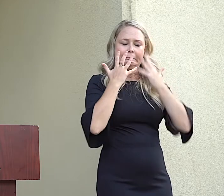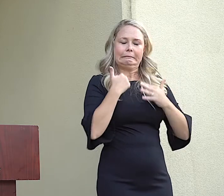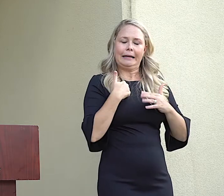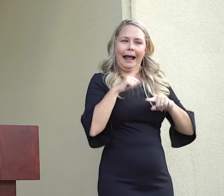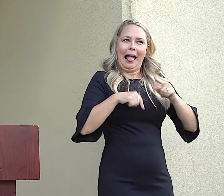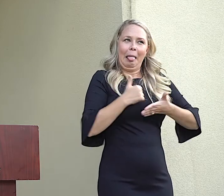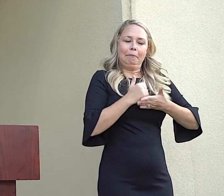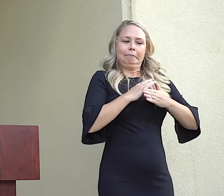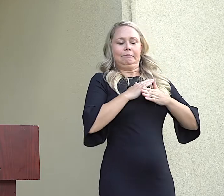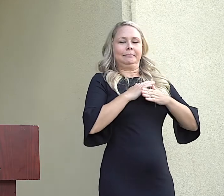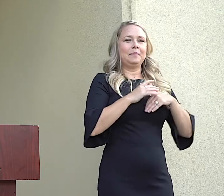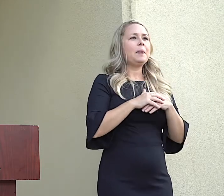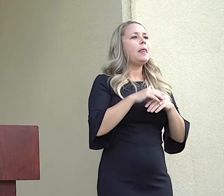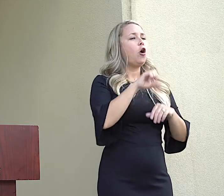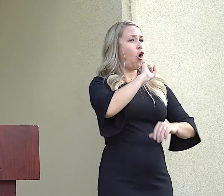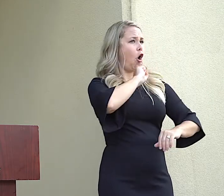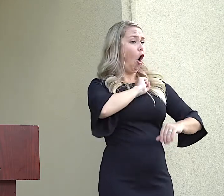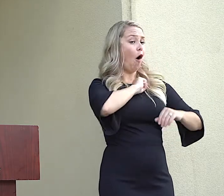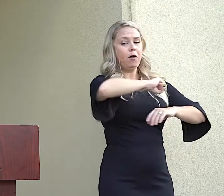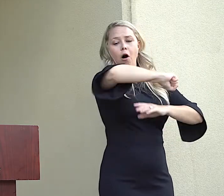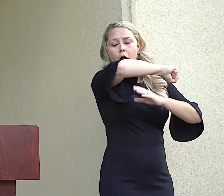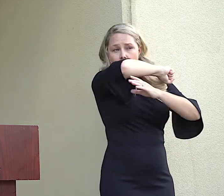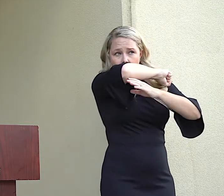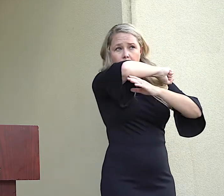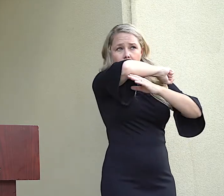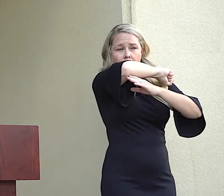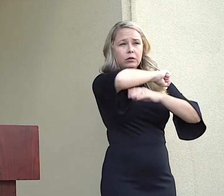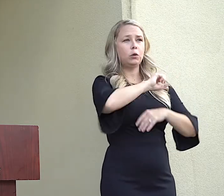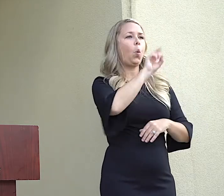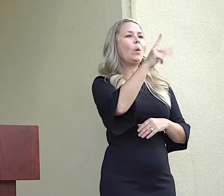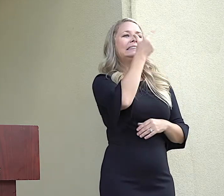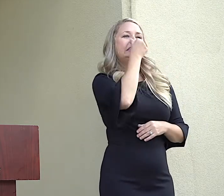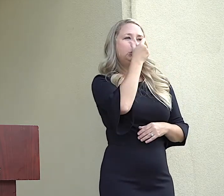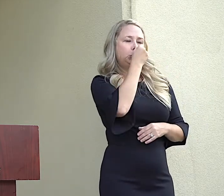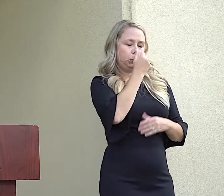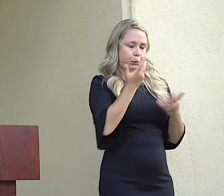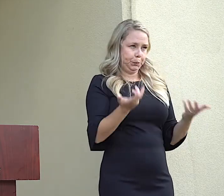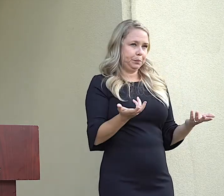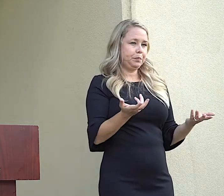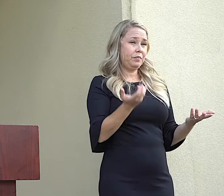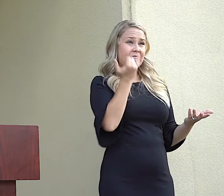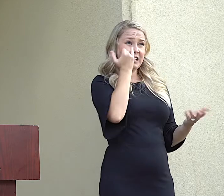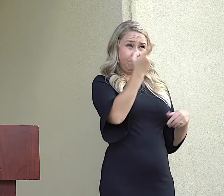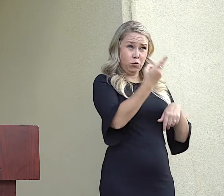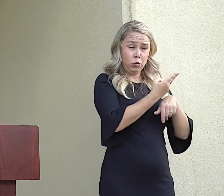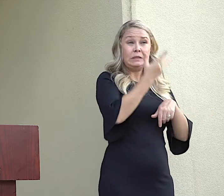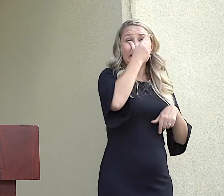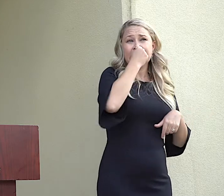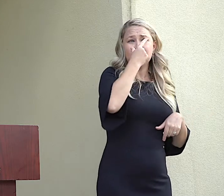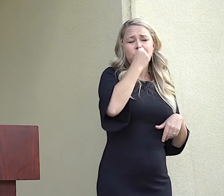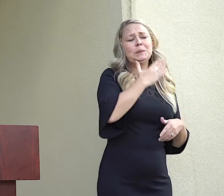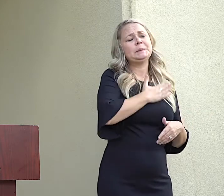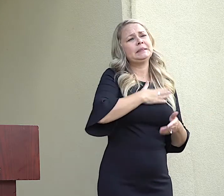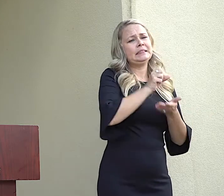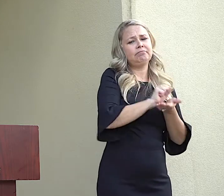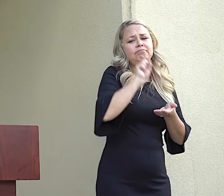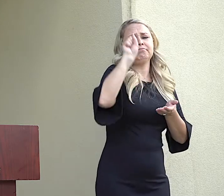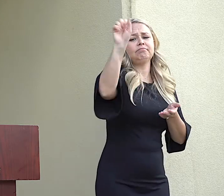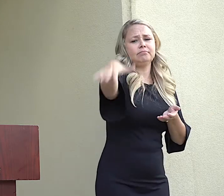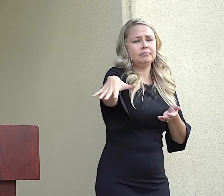it. And cough into your arm or tissue. And if you use a tissue, kindly